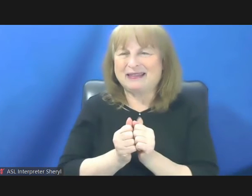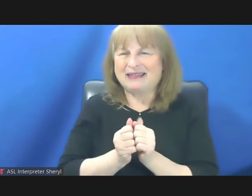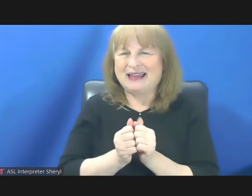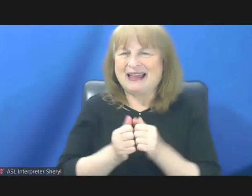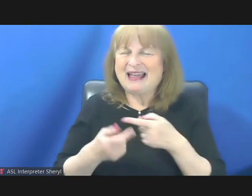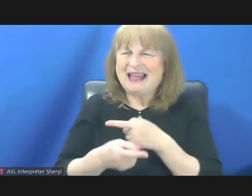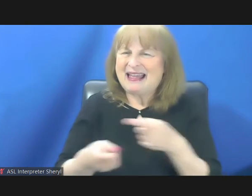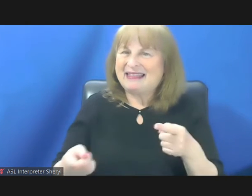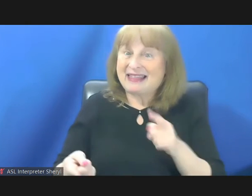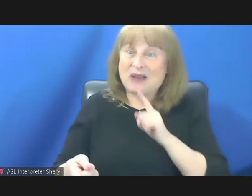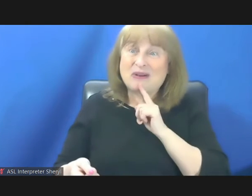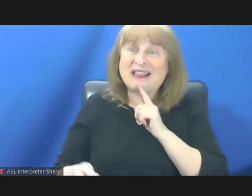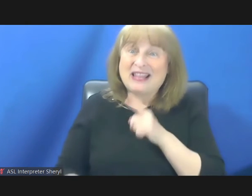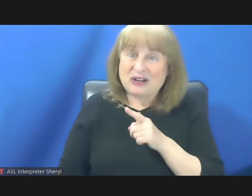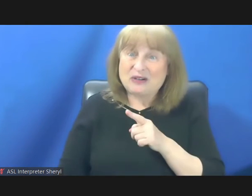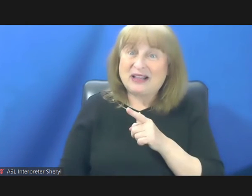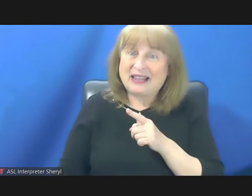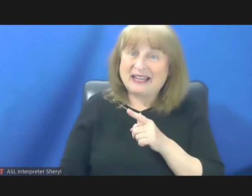were literally